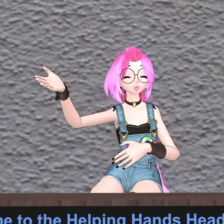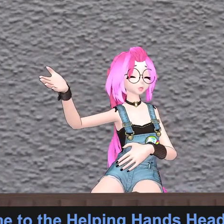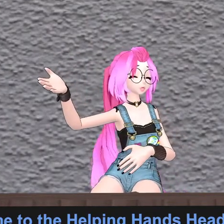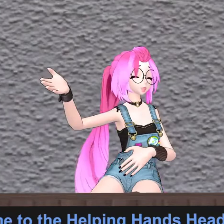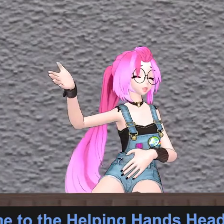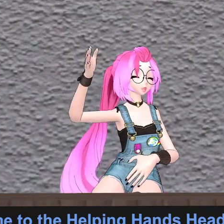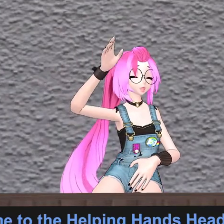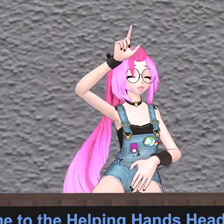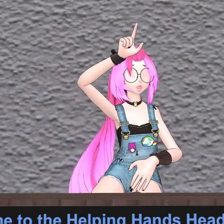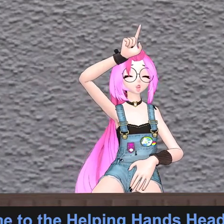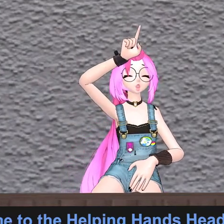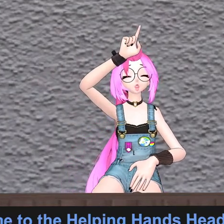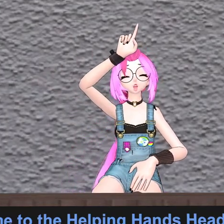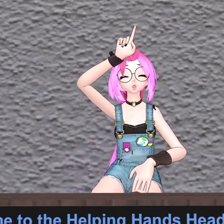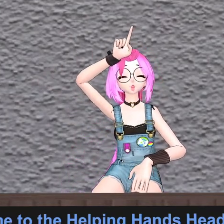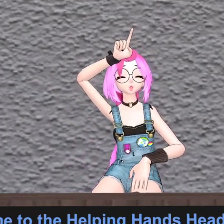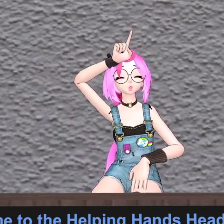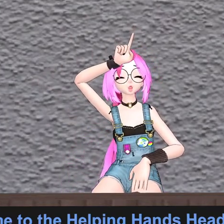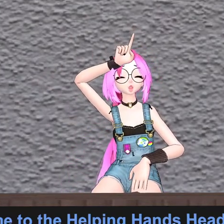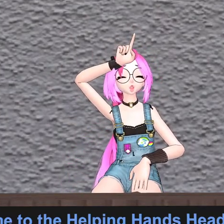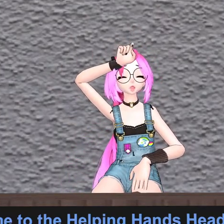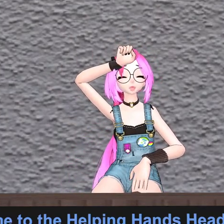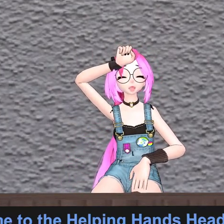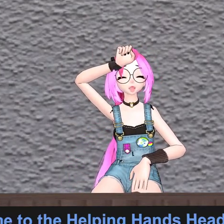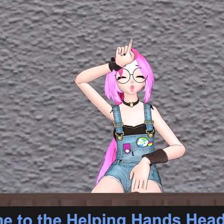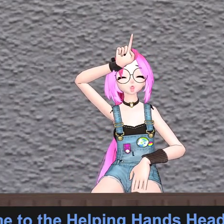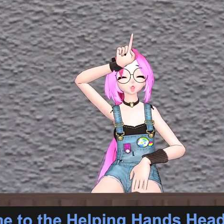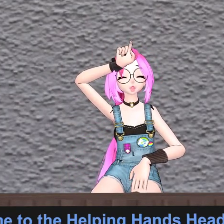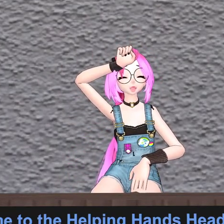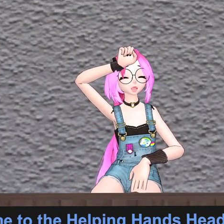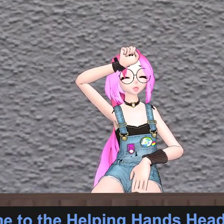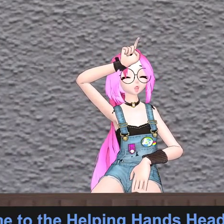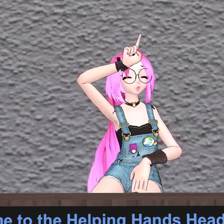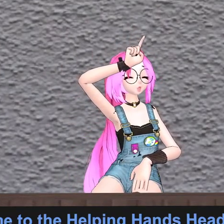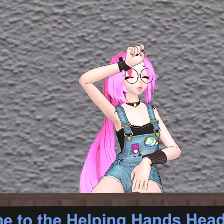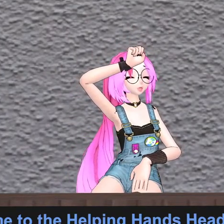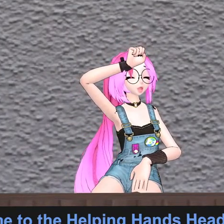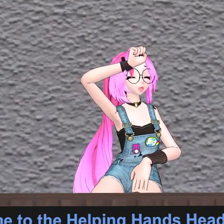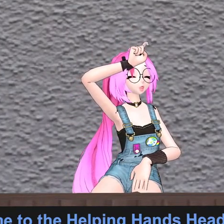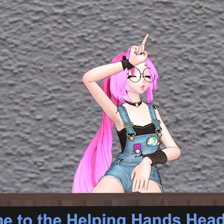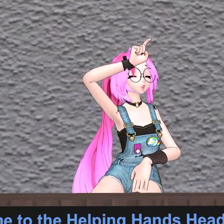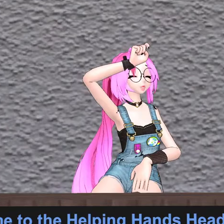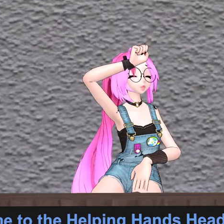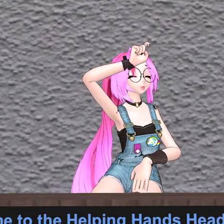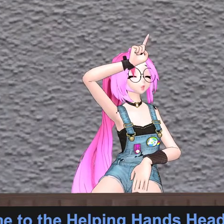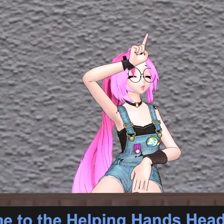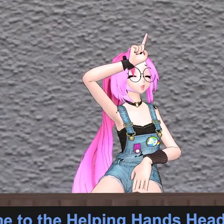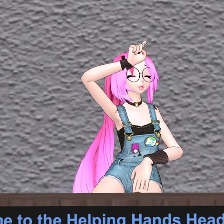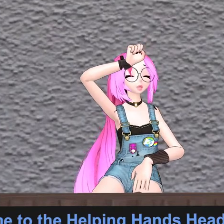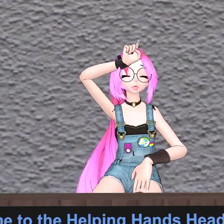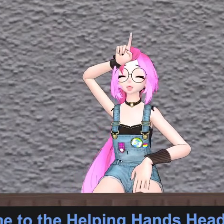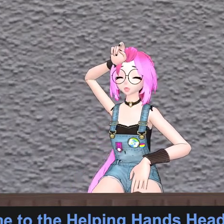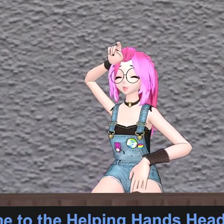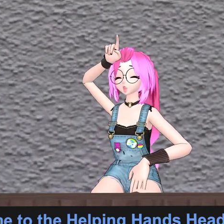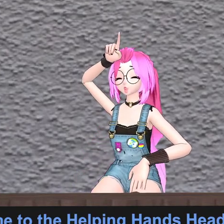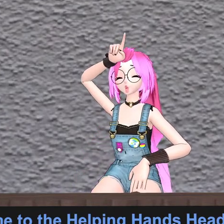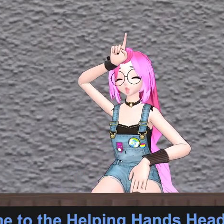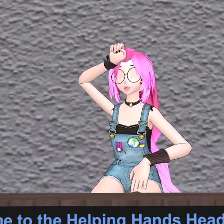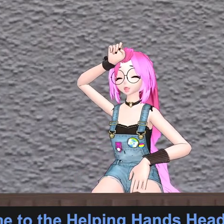person, student here who doesn't have index, what they did is they curled their finger like that to show that it's curled. I like